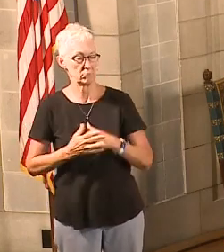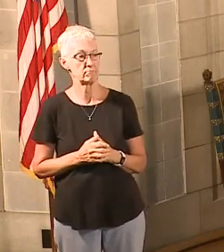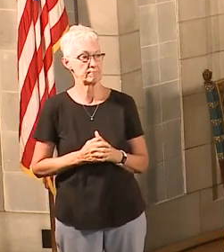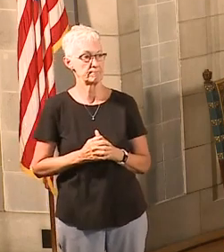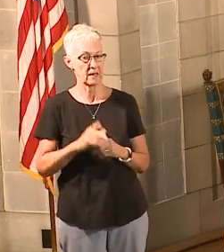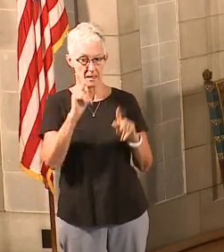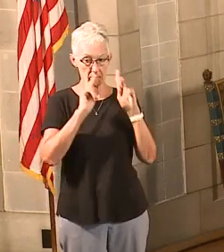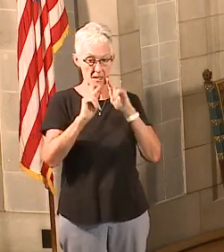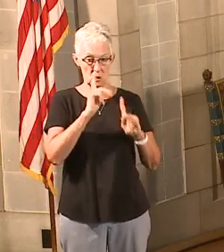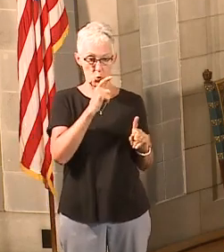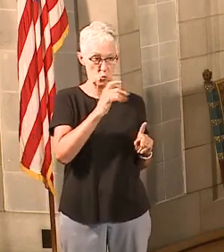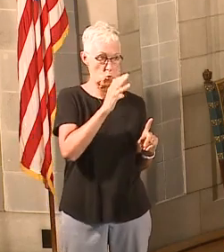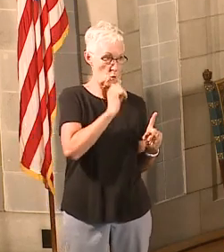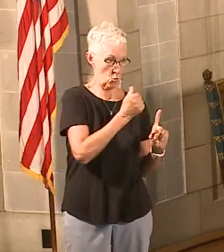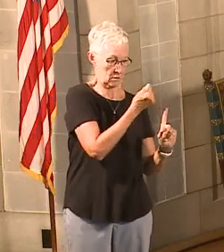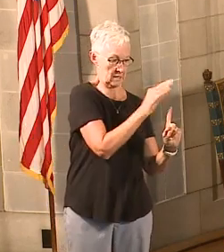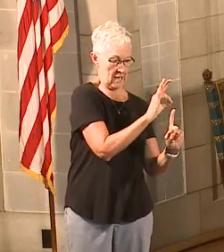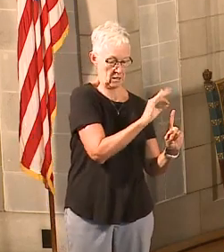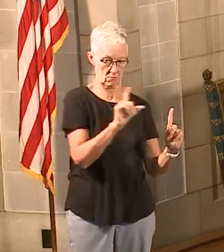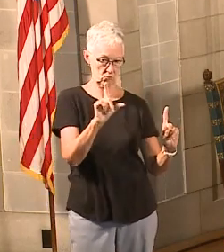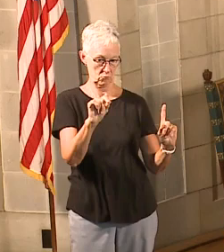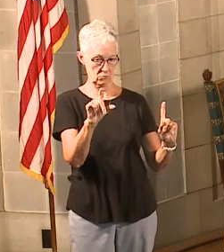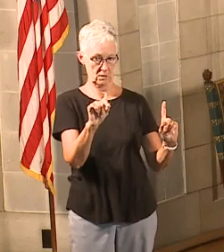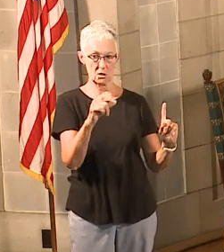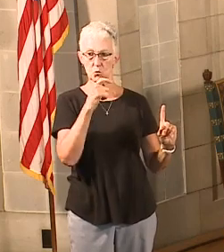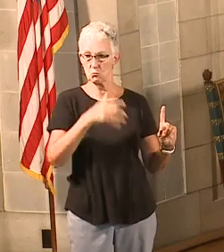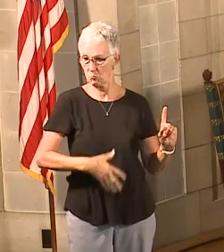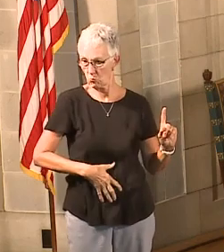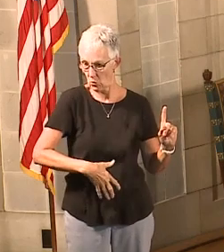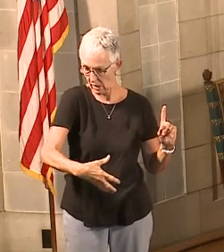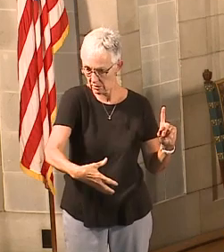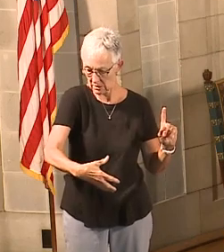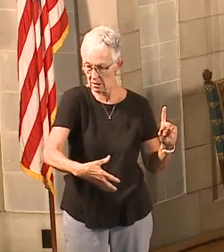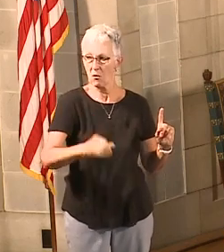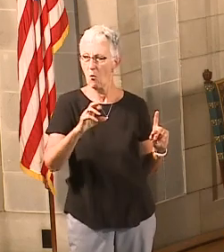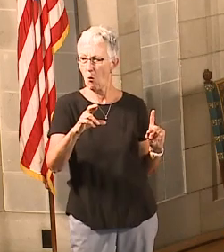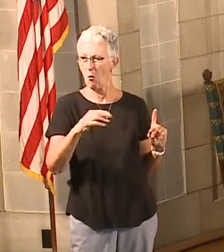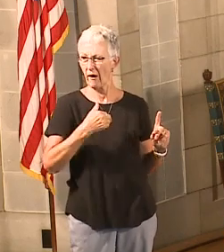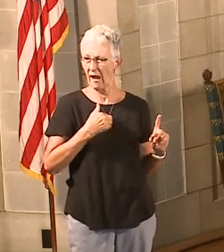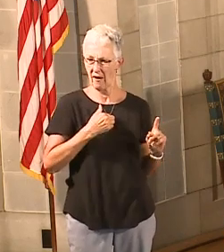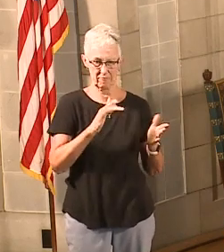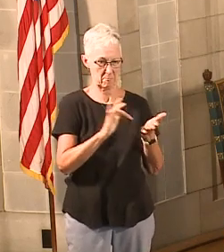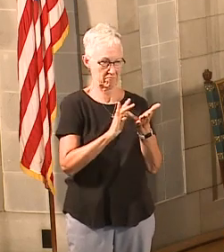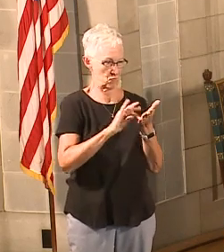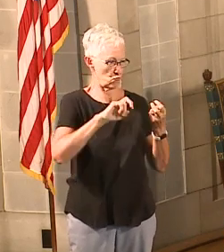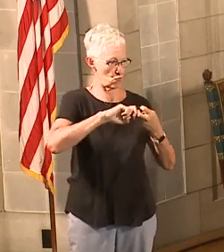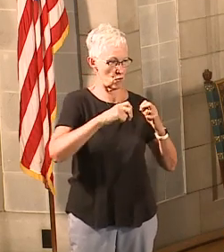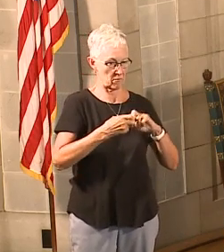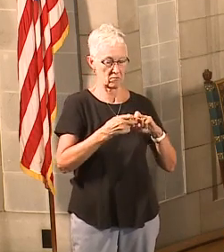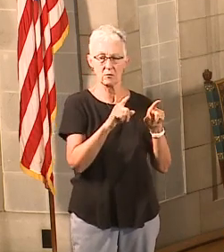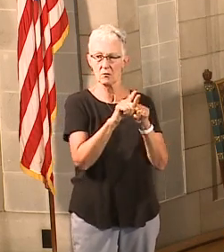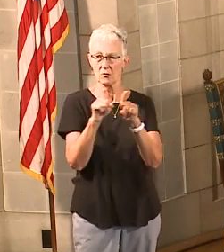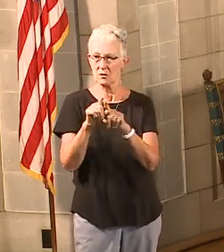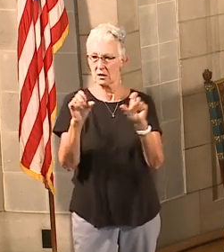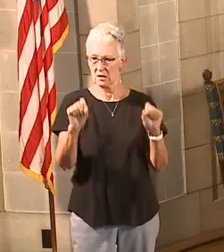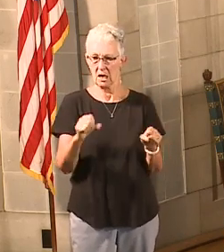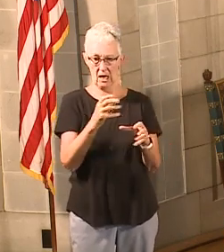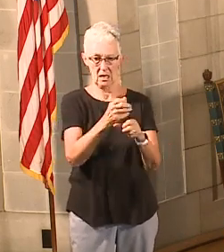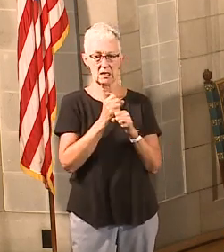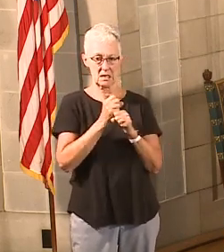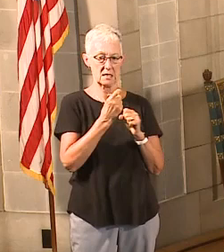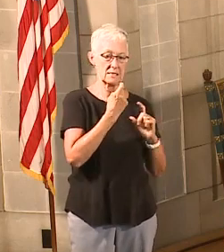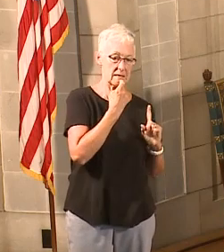20, pregnant, or determined to be medically frail, will also be able to get the dental, vision,